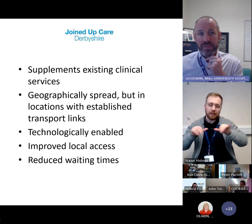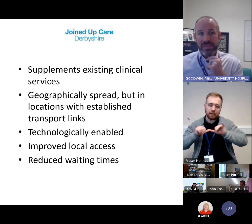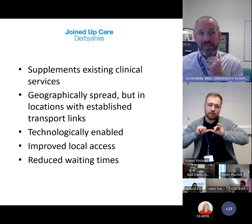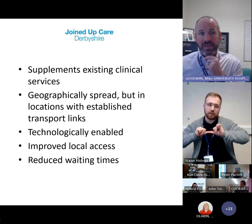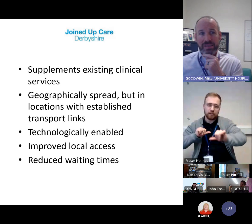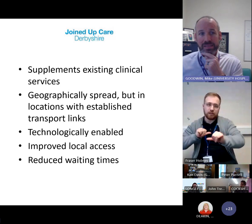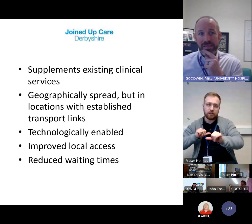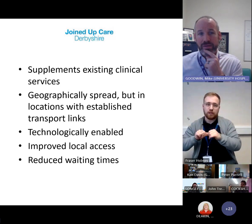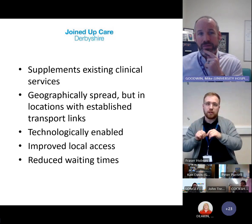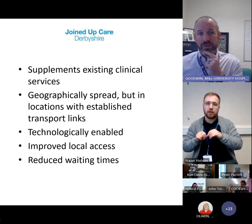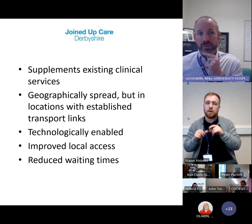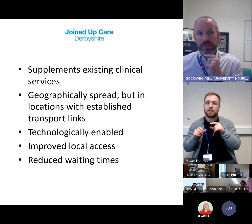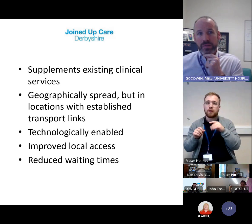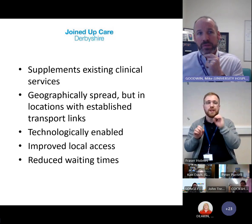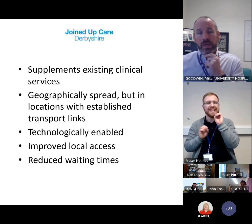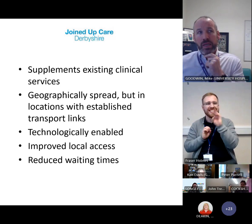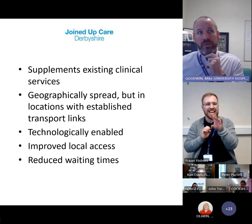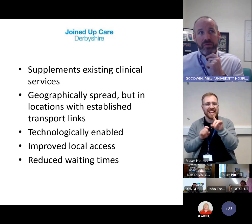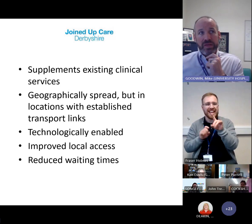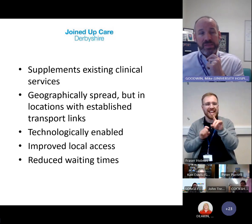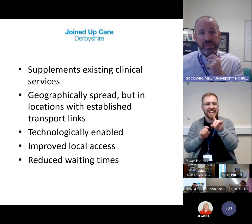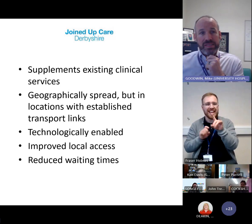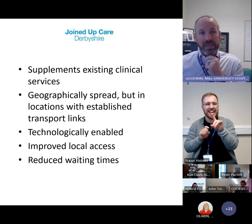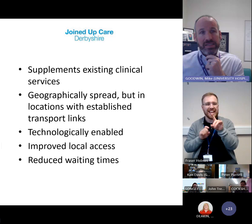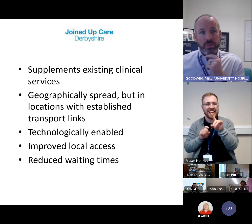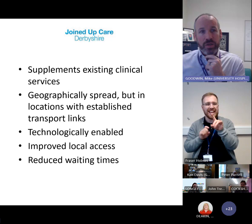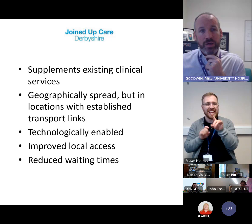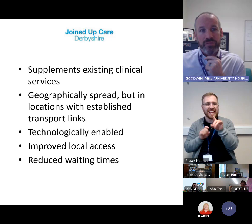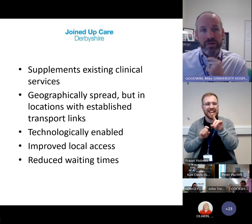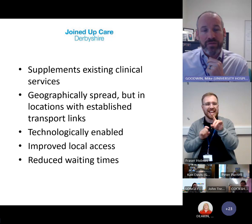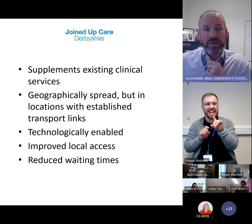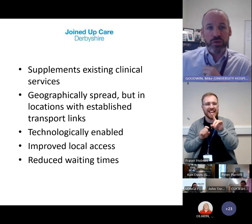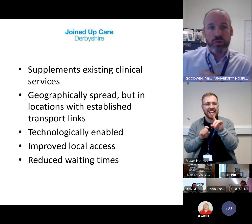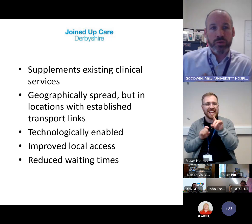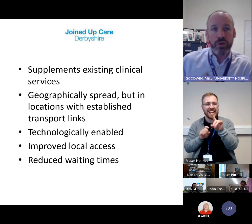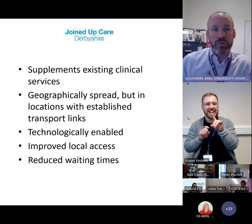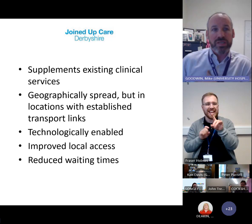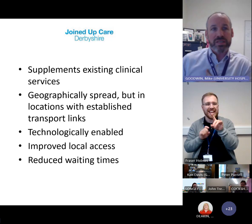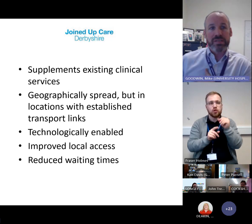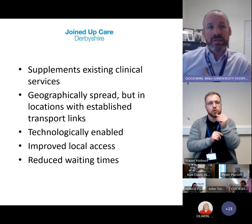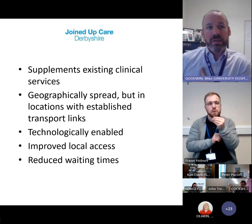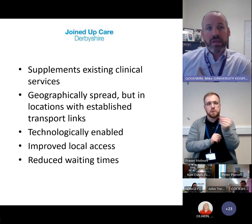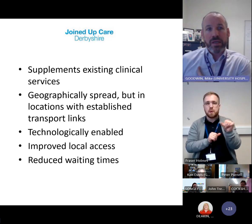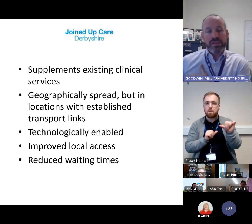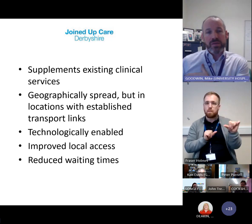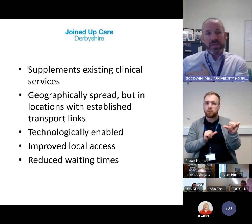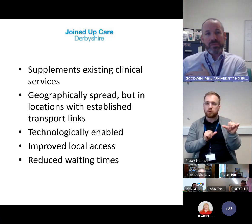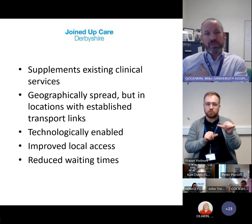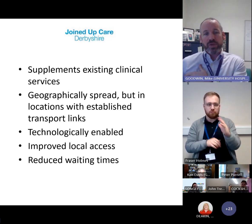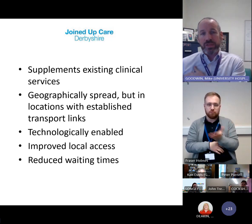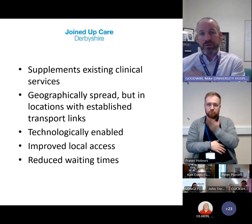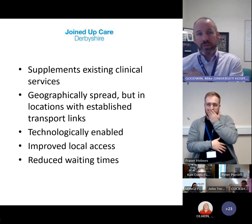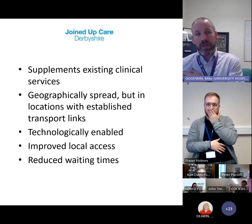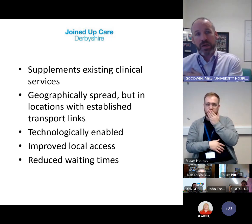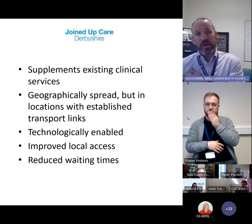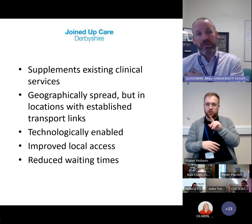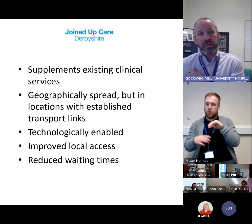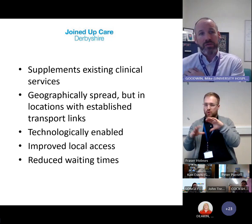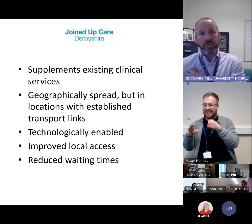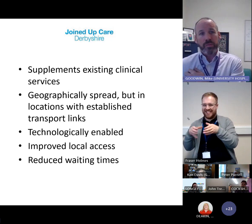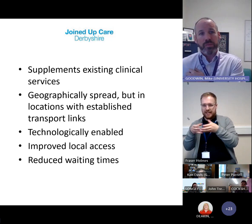like 10 business cases in total. And some of these business cases were very, very short notice. So the teams have worked